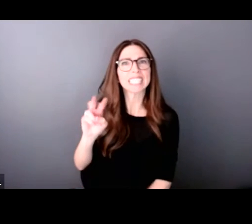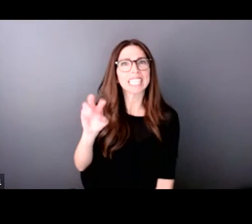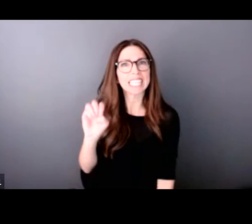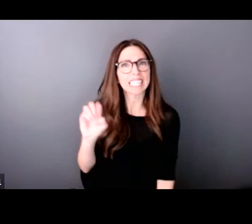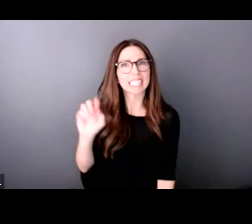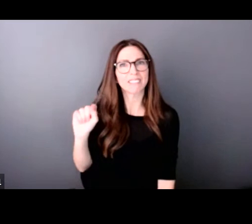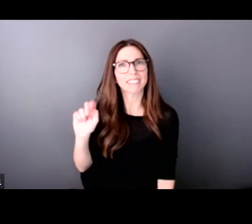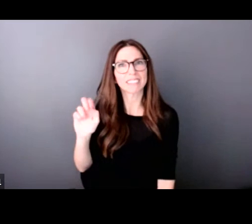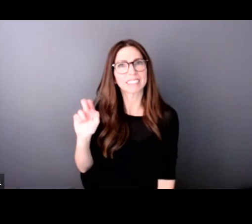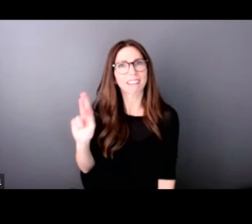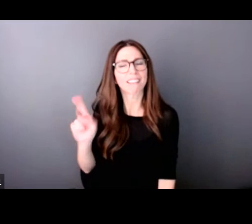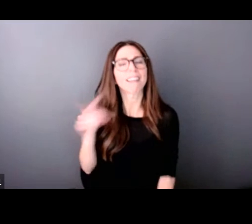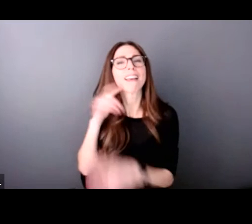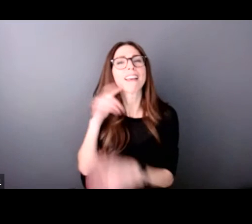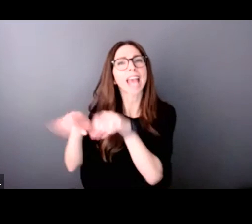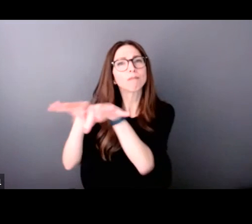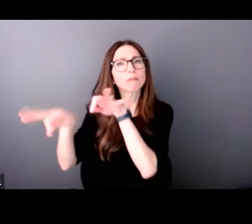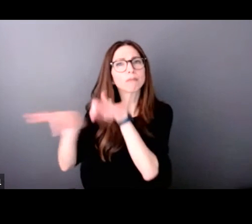and with whom.